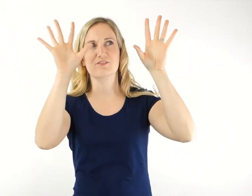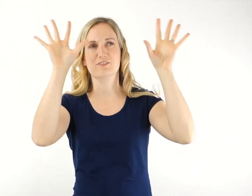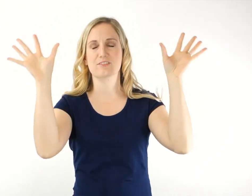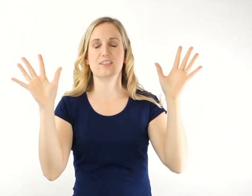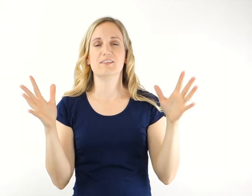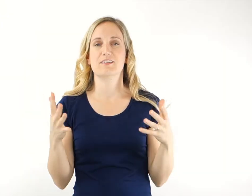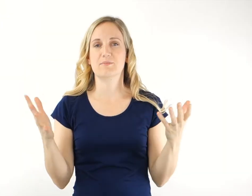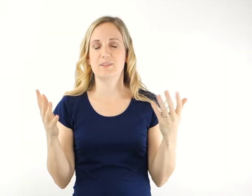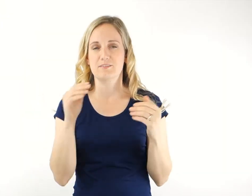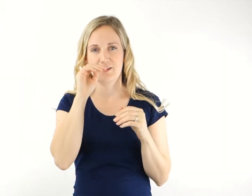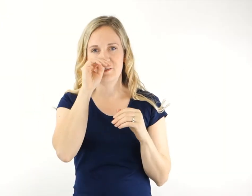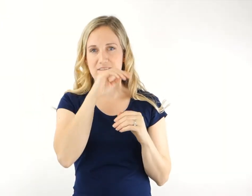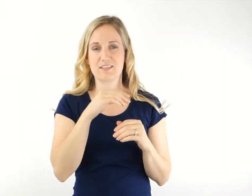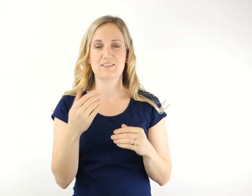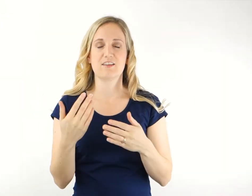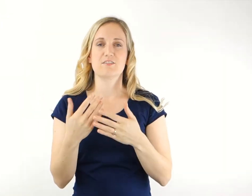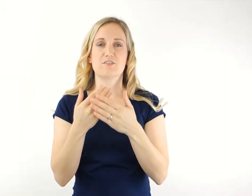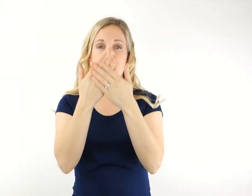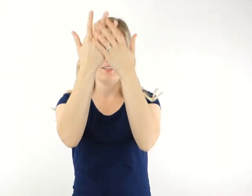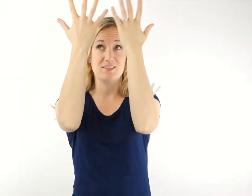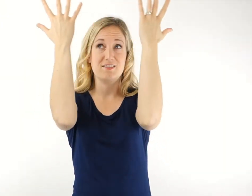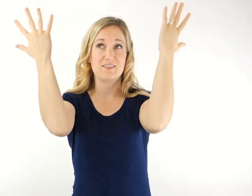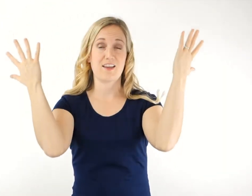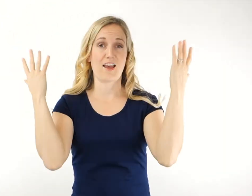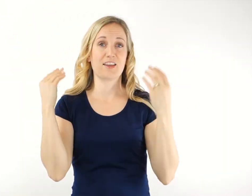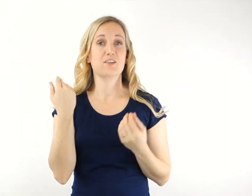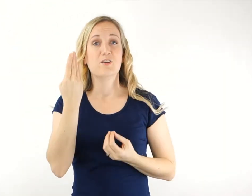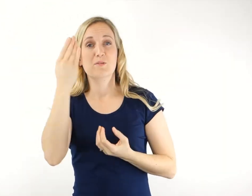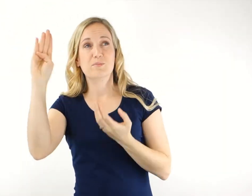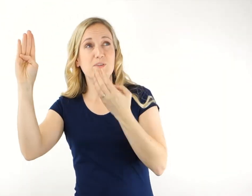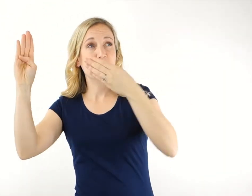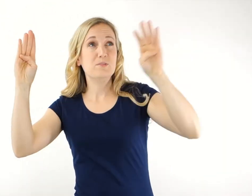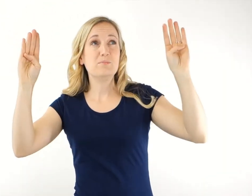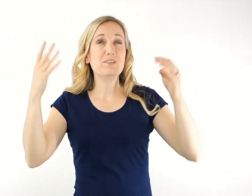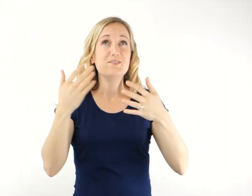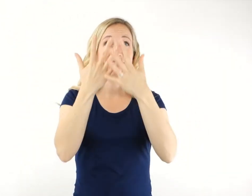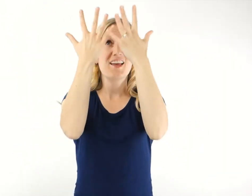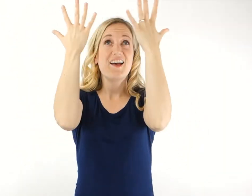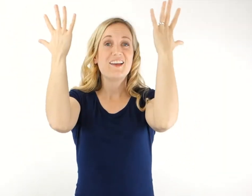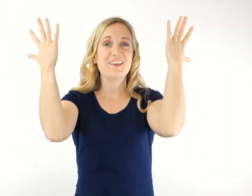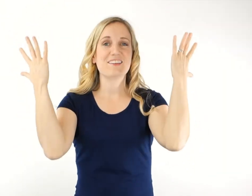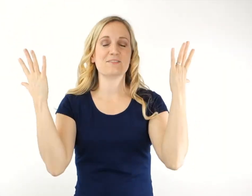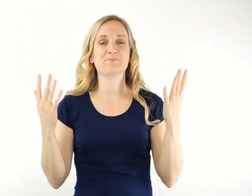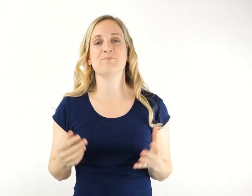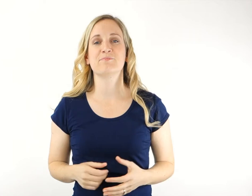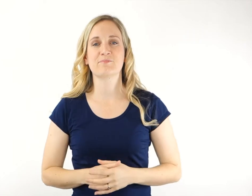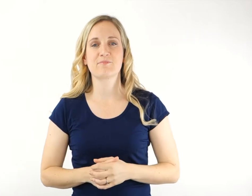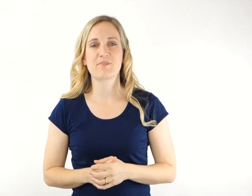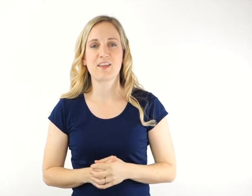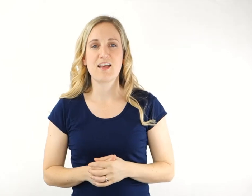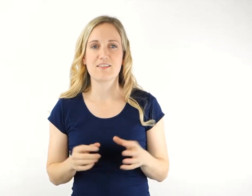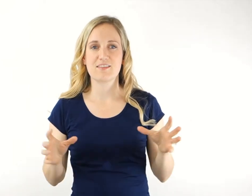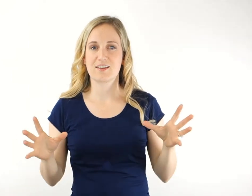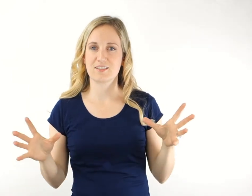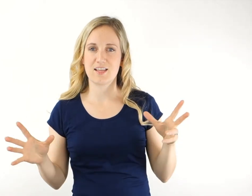or it can mean a few things. So this is the sky. Blue, blue sky. And the next